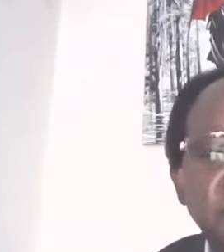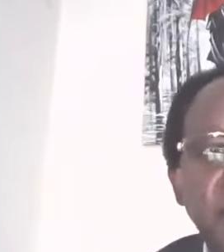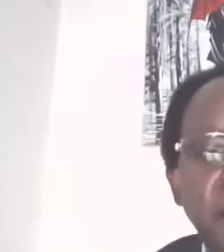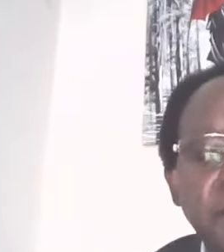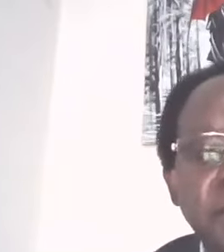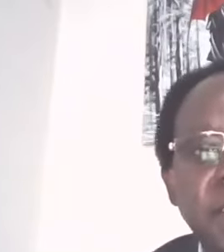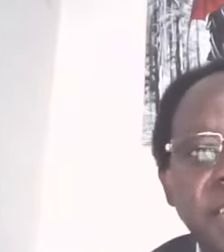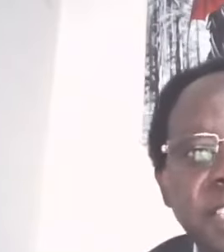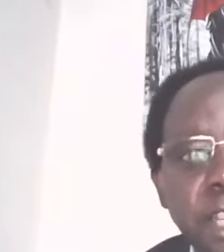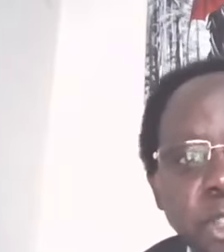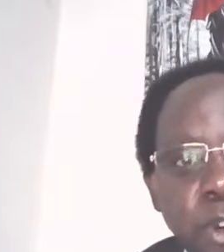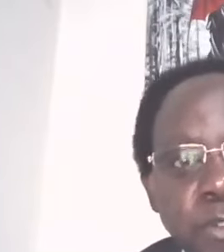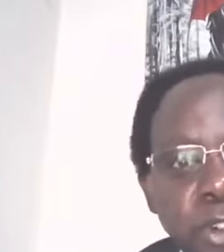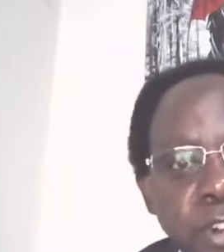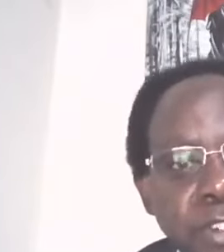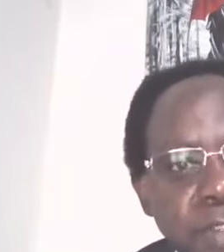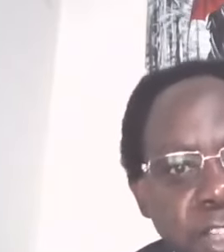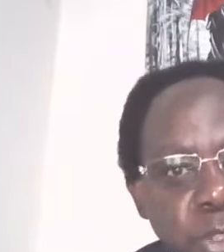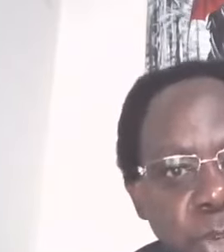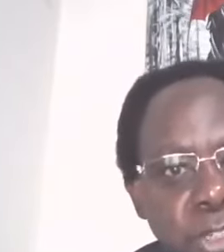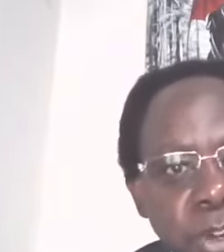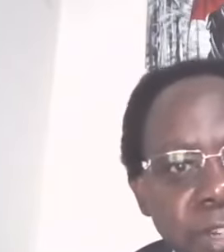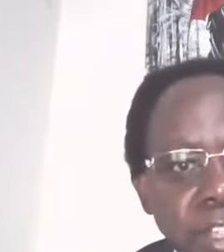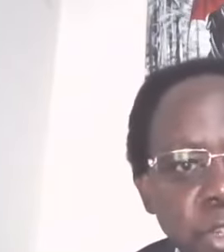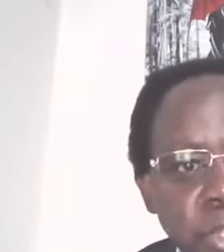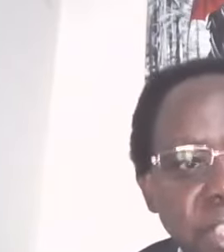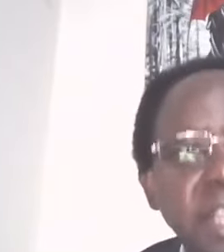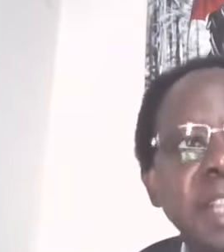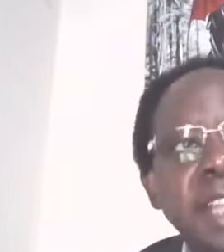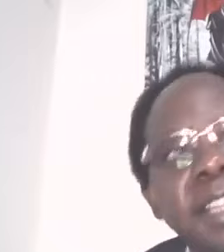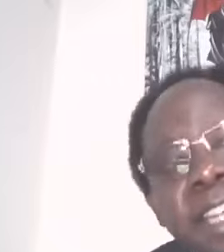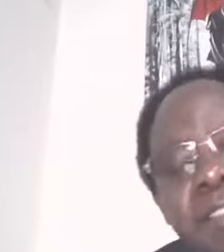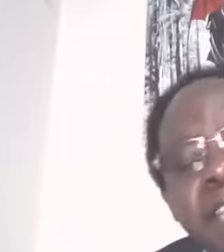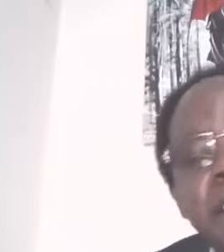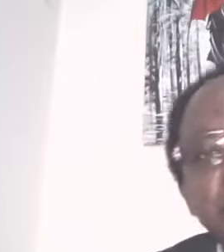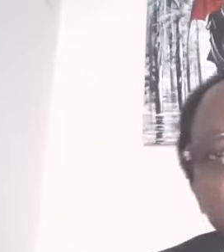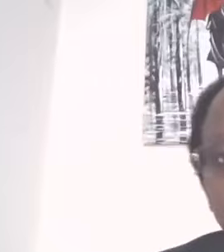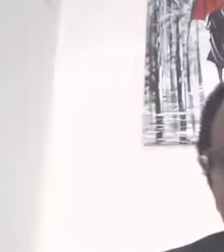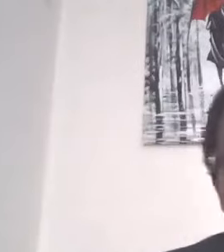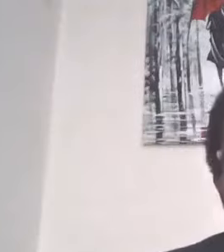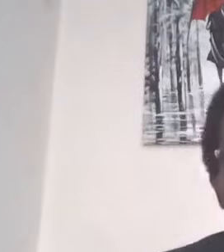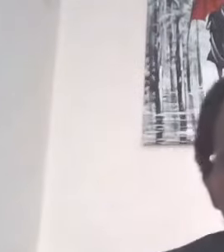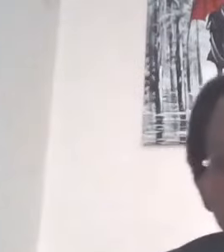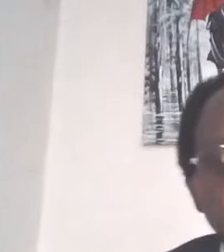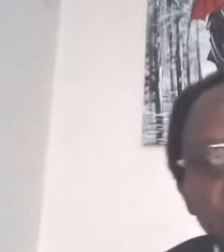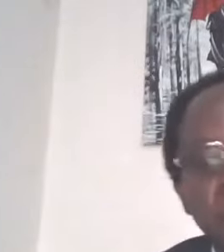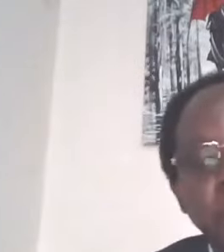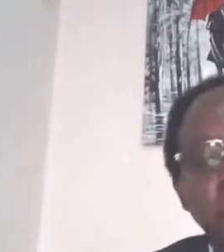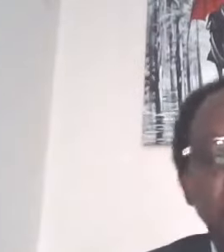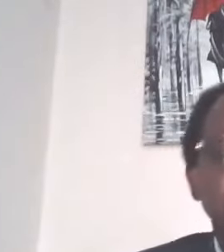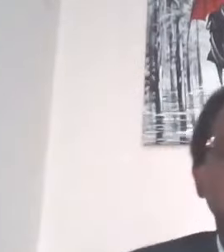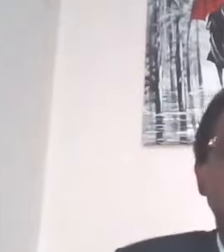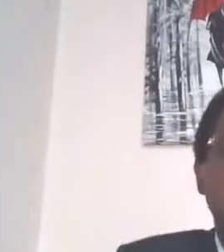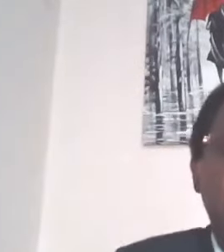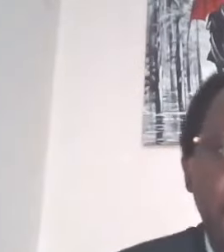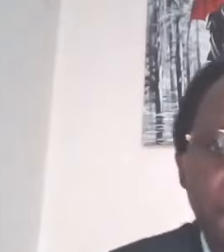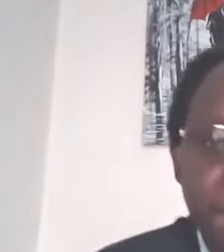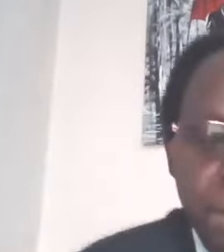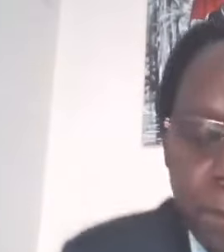not reached the stage of not reversal, what we call liver cirrhosis, then the liver tends to go back, and the same applies to the